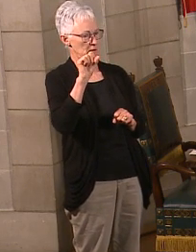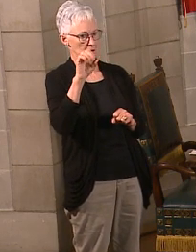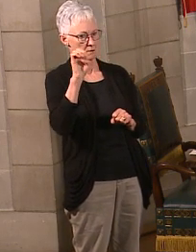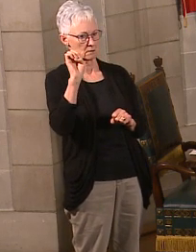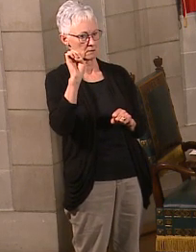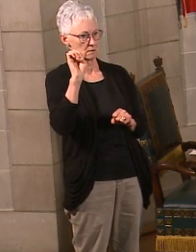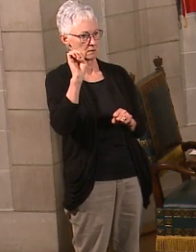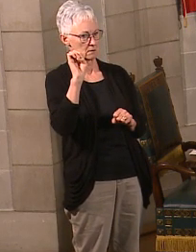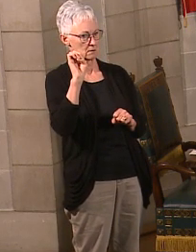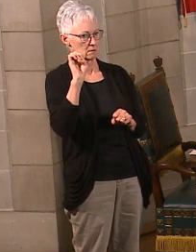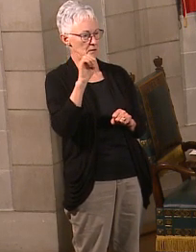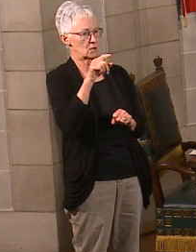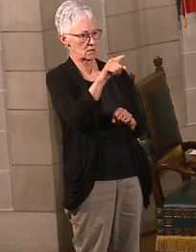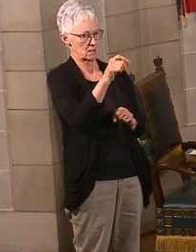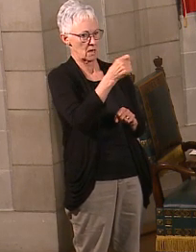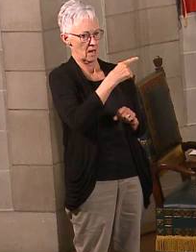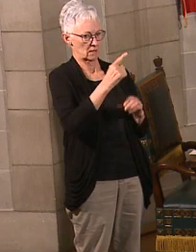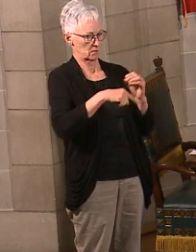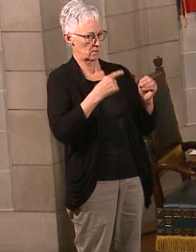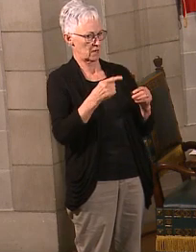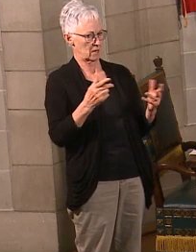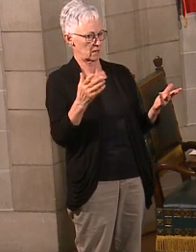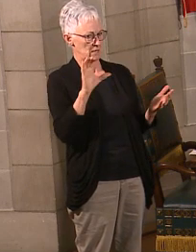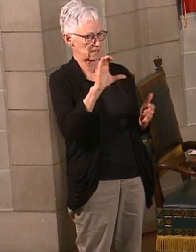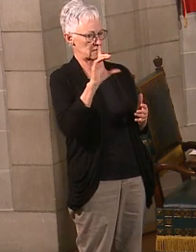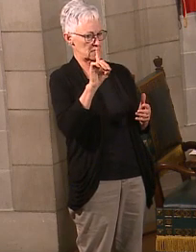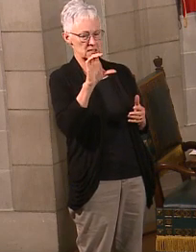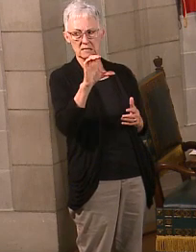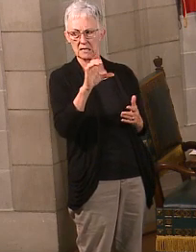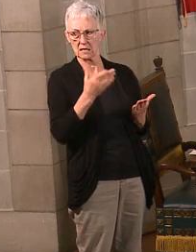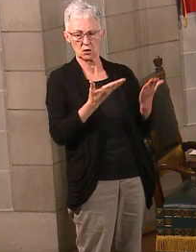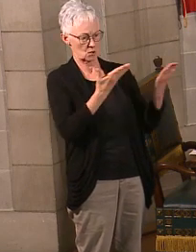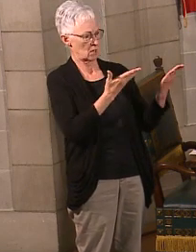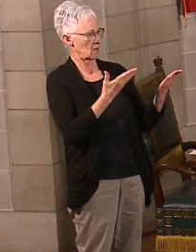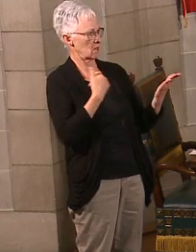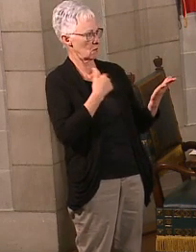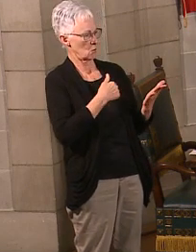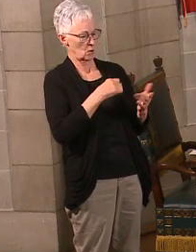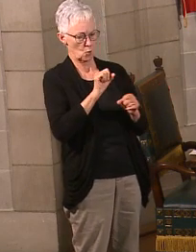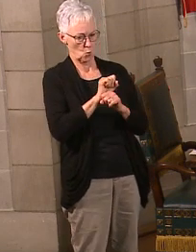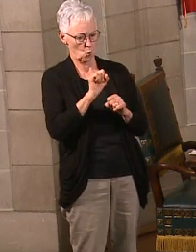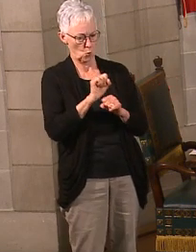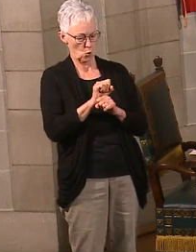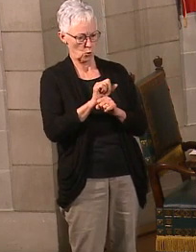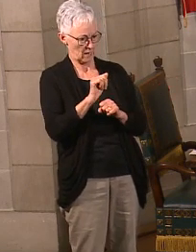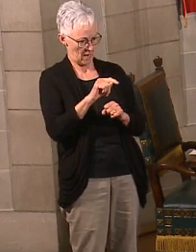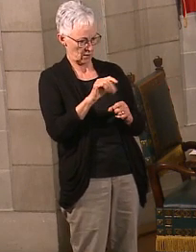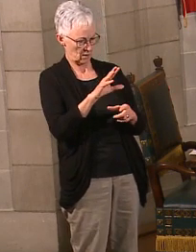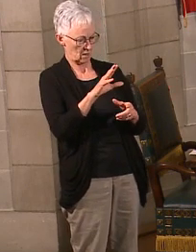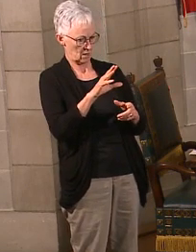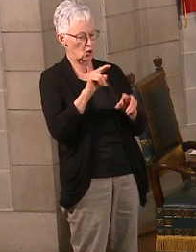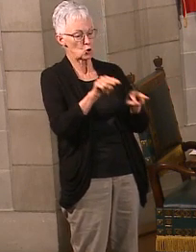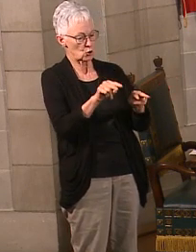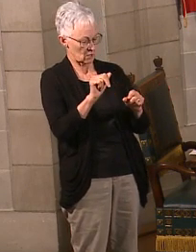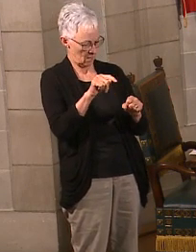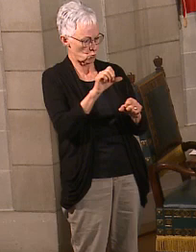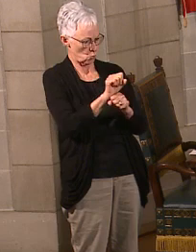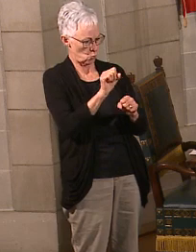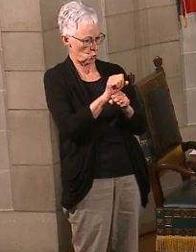Andrew. So you ask about what the CDC recommends looking at work release, potentially suspending it or at least making